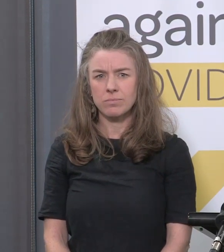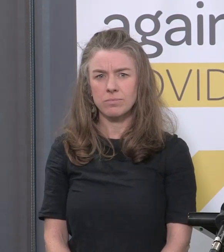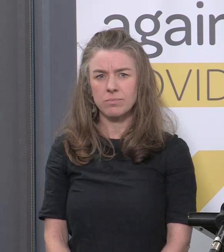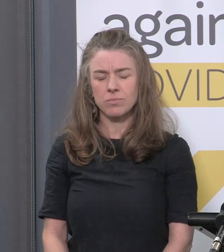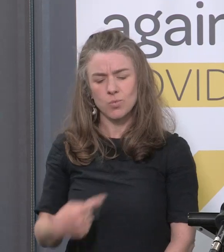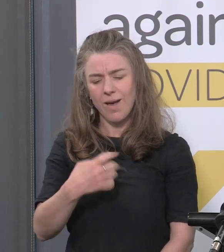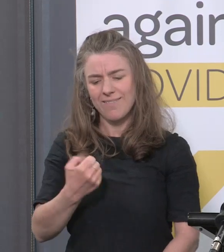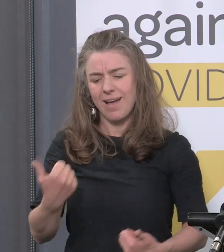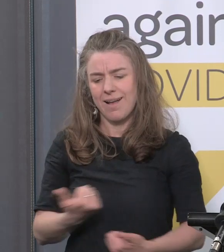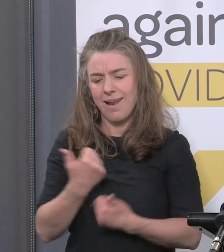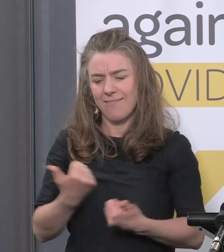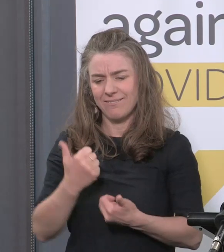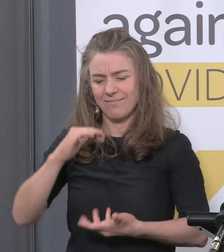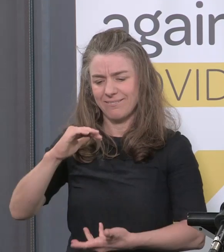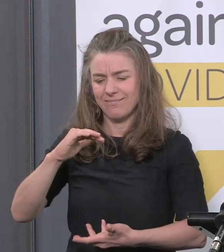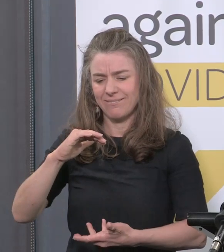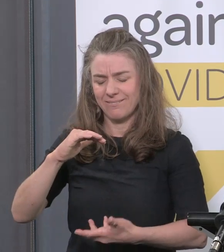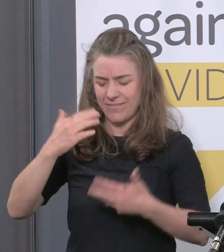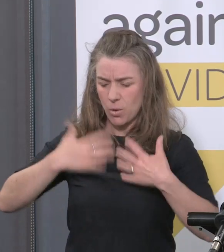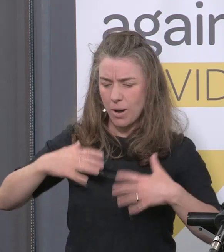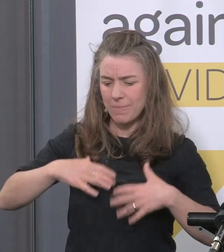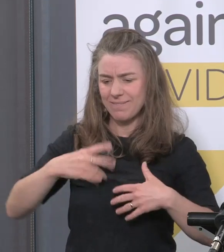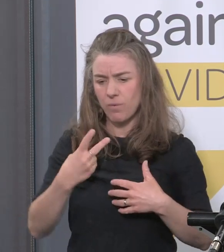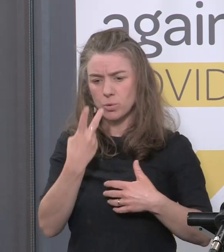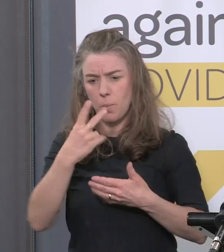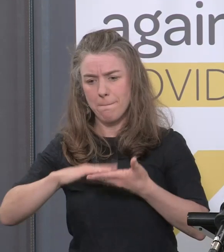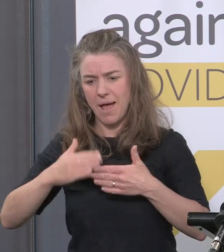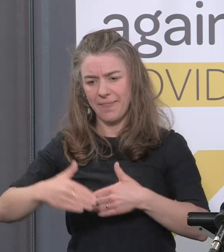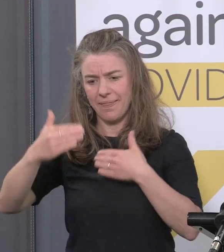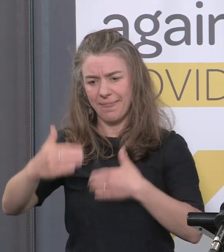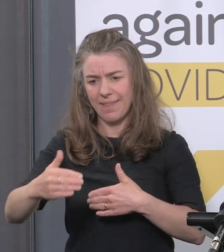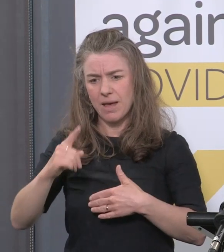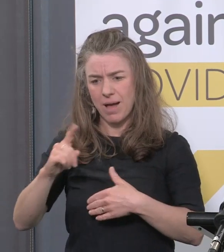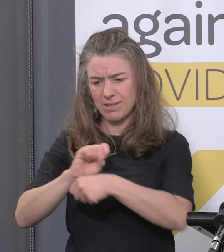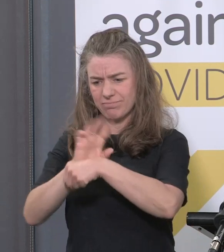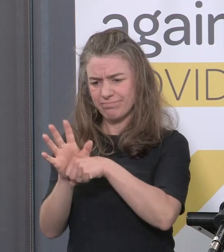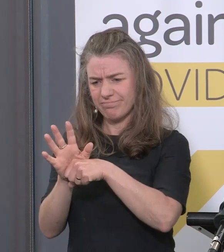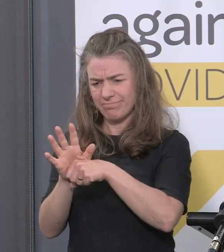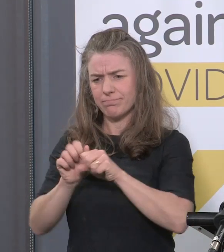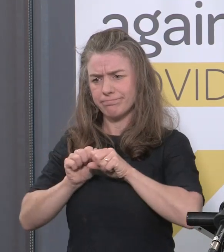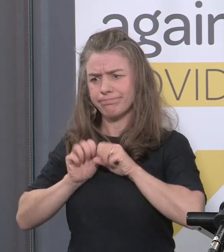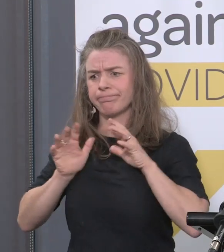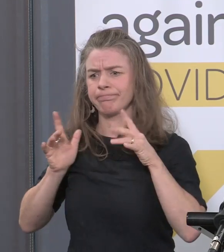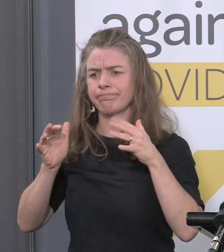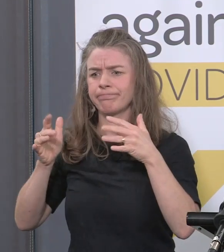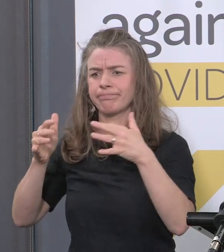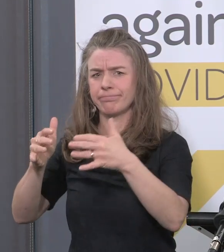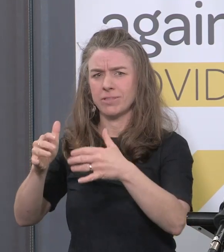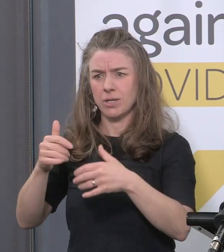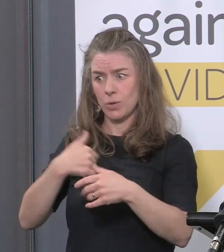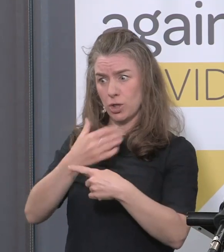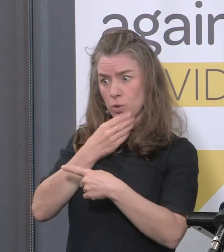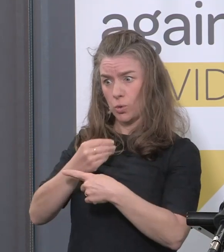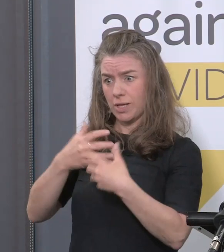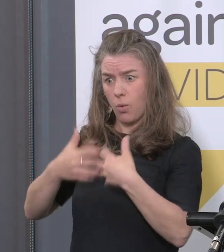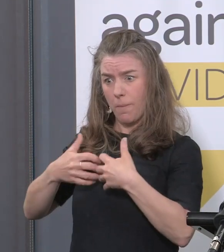stock for New Zealand in terms of PPE care. The COVID-19 is a pandemic worldwide. Do we crack into that stock